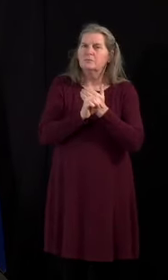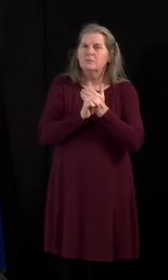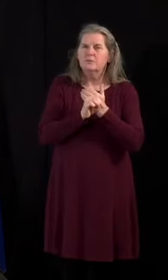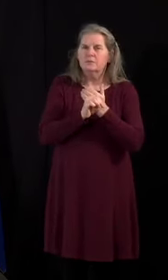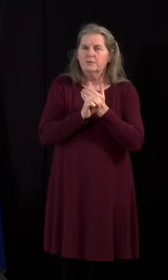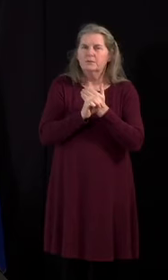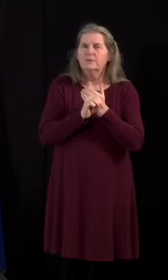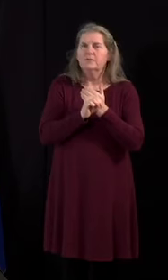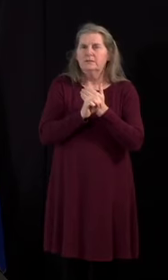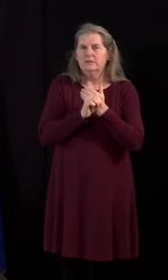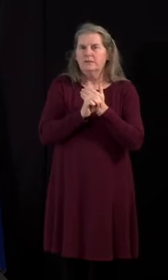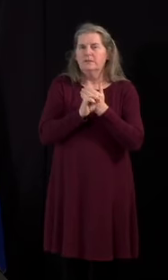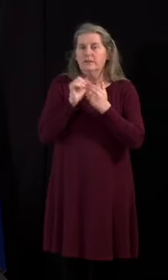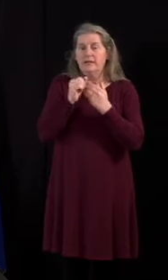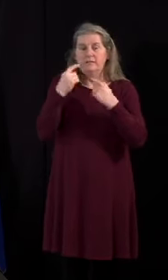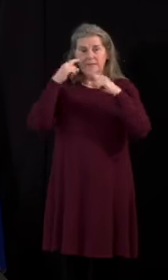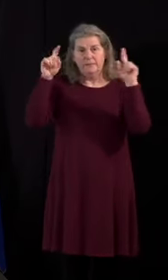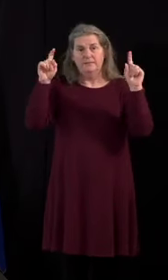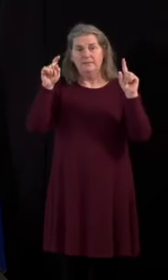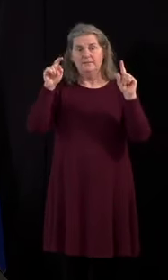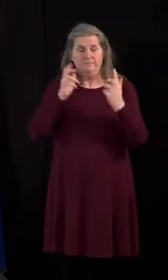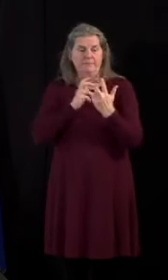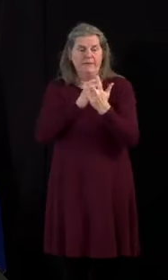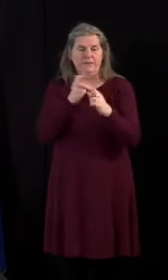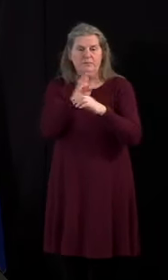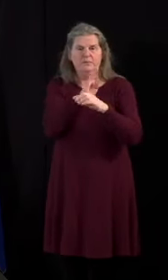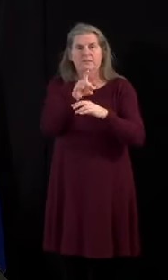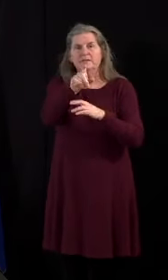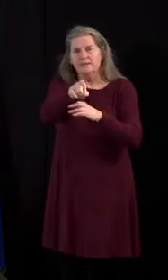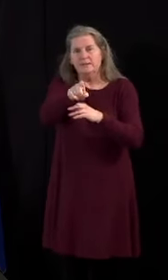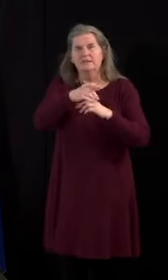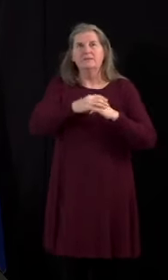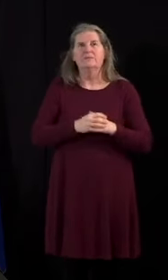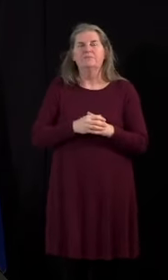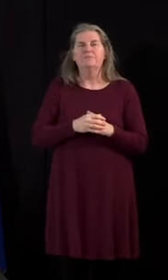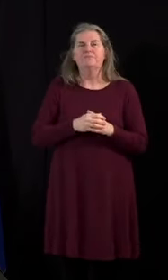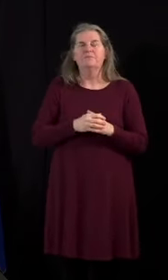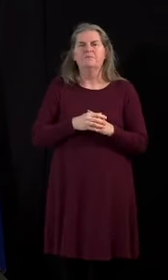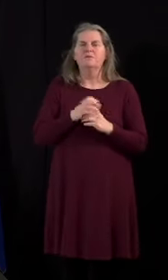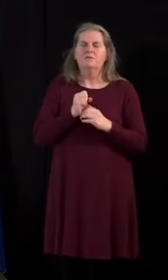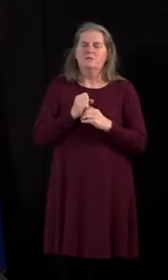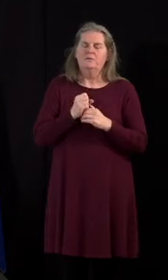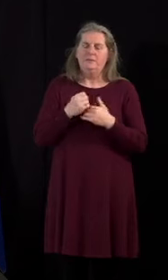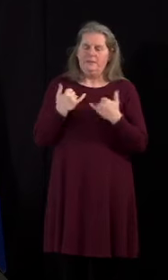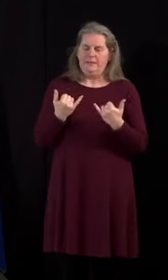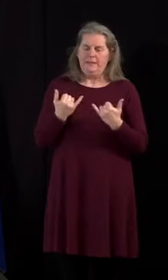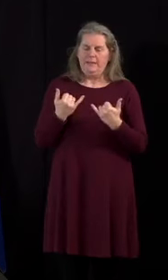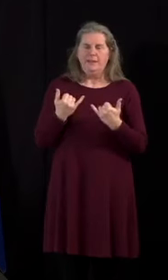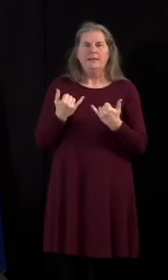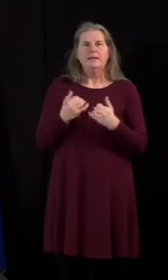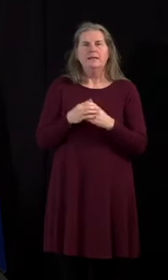as effective as possible. So one thing I will ask today is that